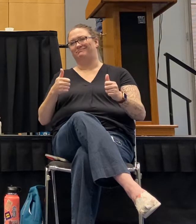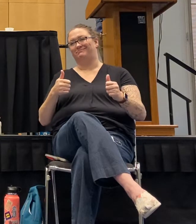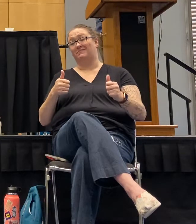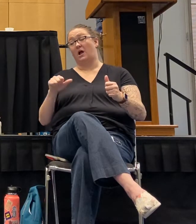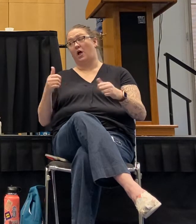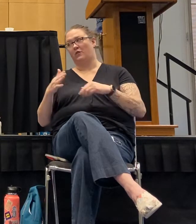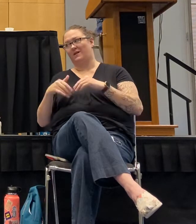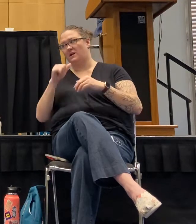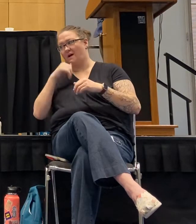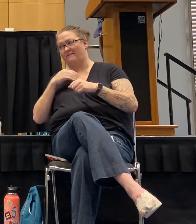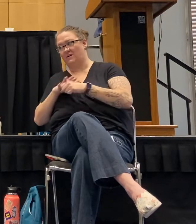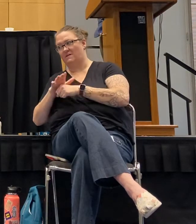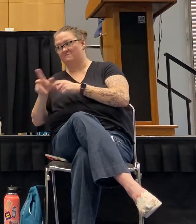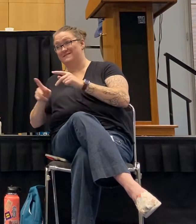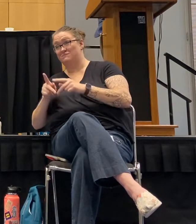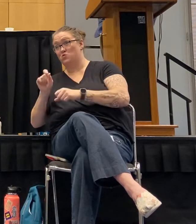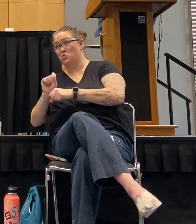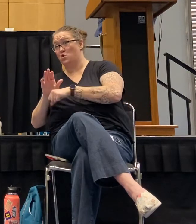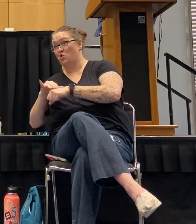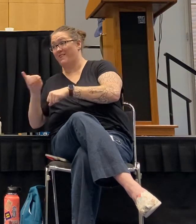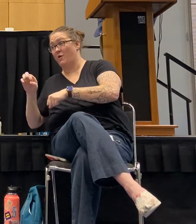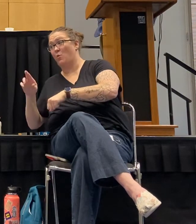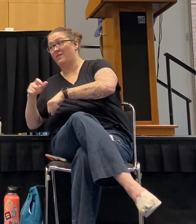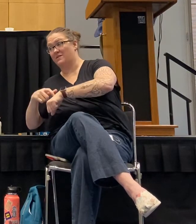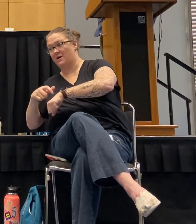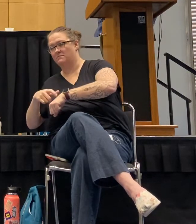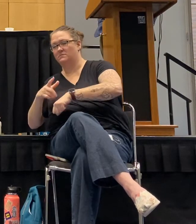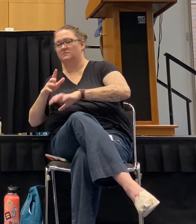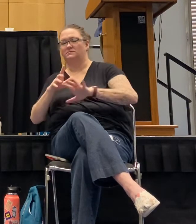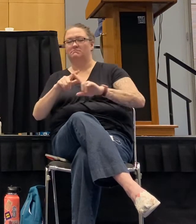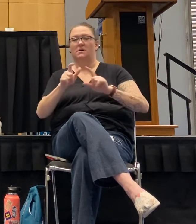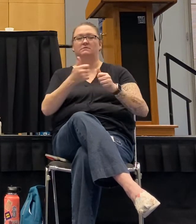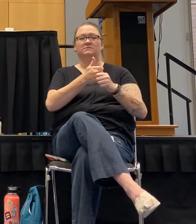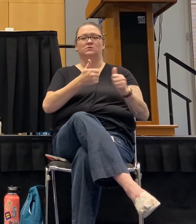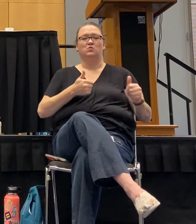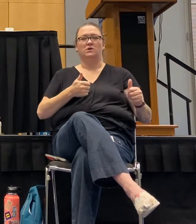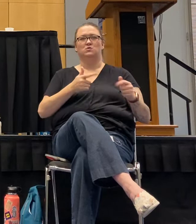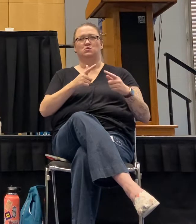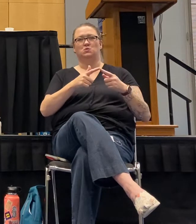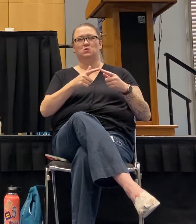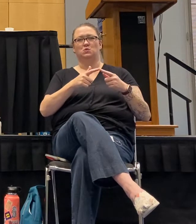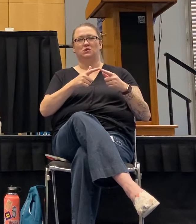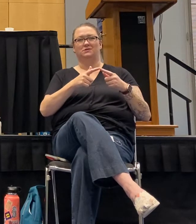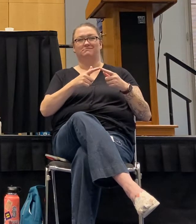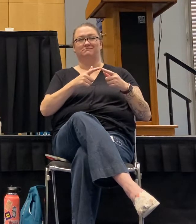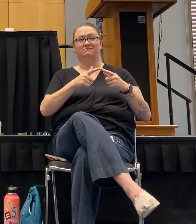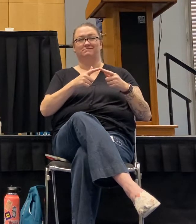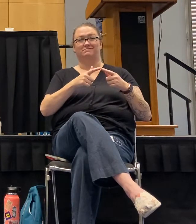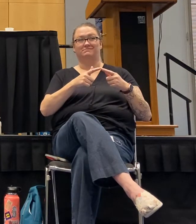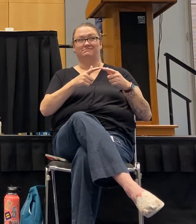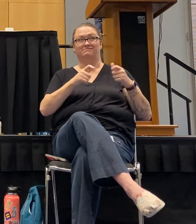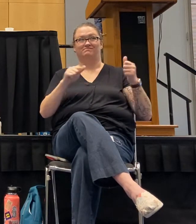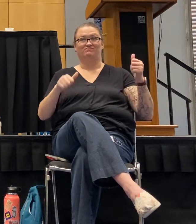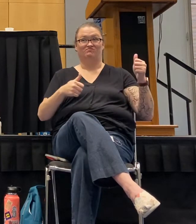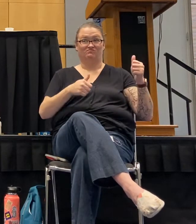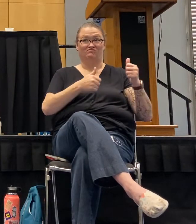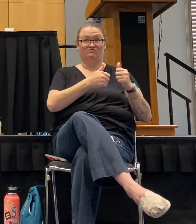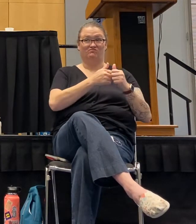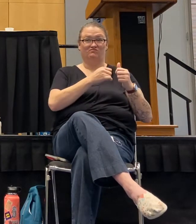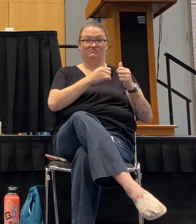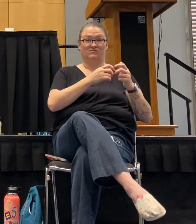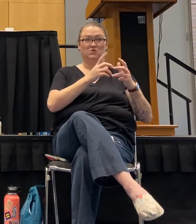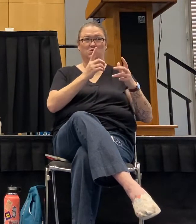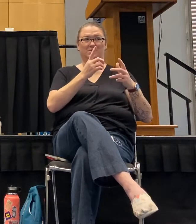having enough people to work on it all the time, but dissuade us to pursue, the interview done within our